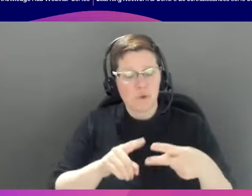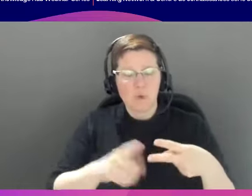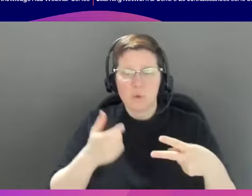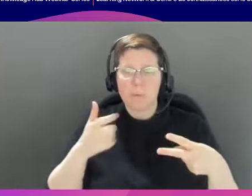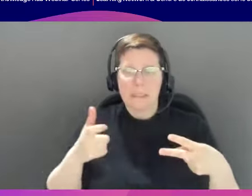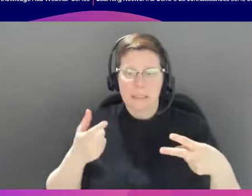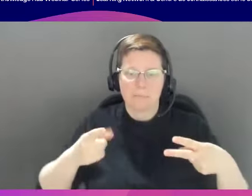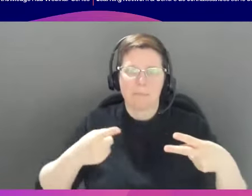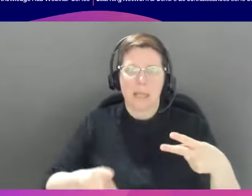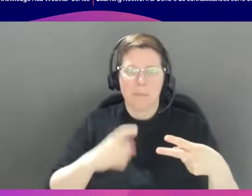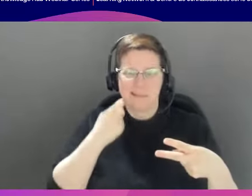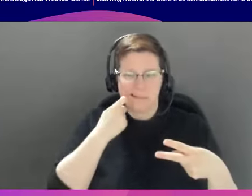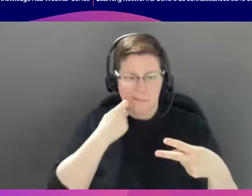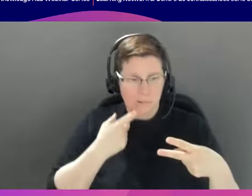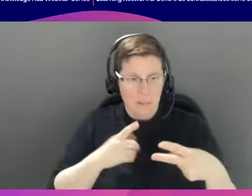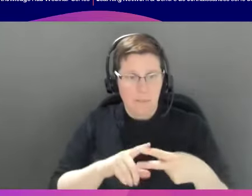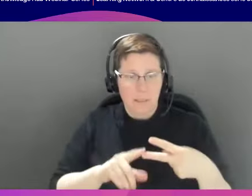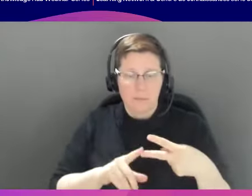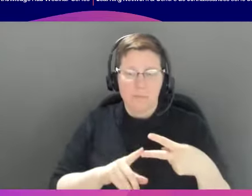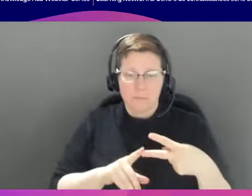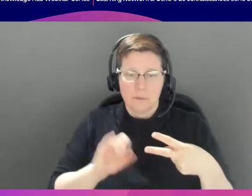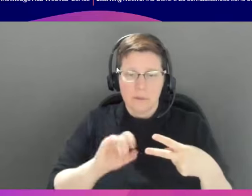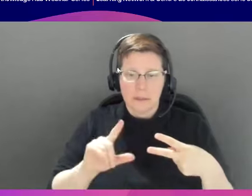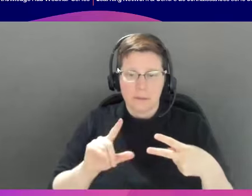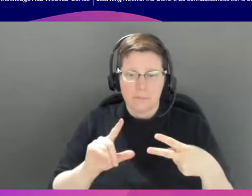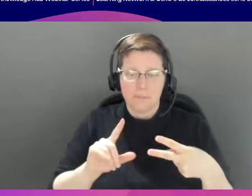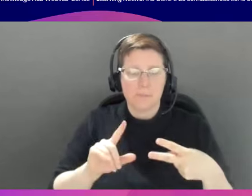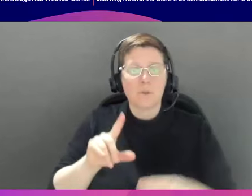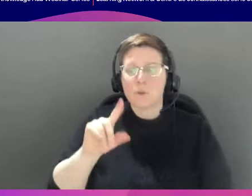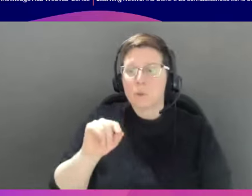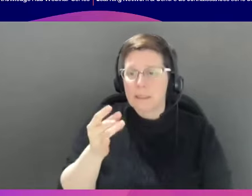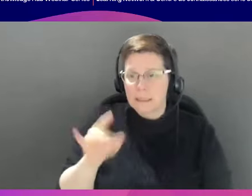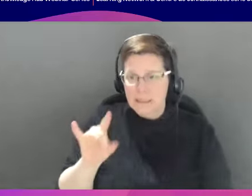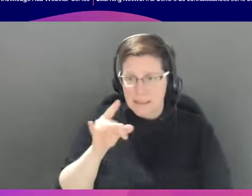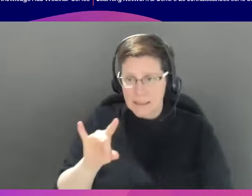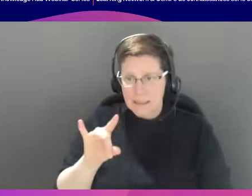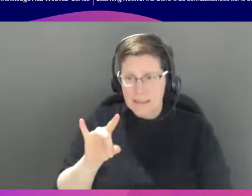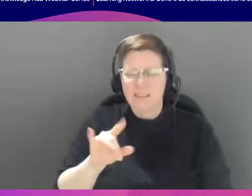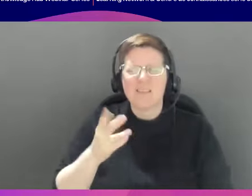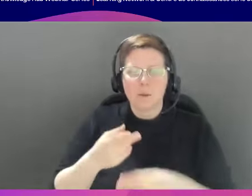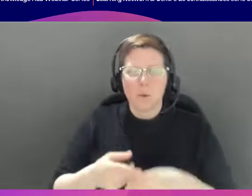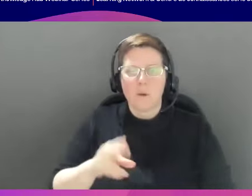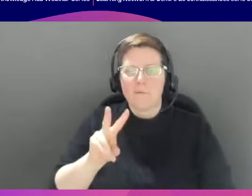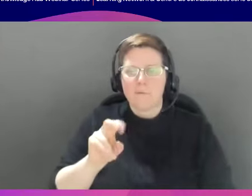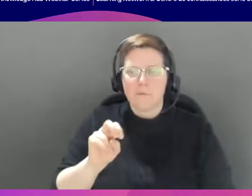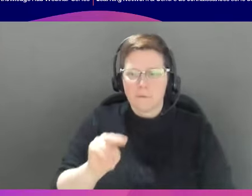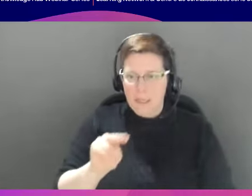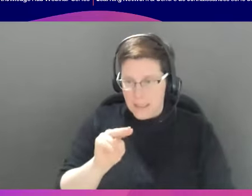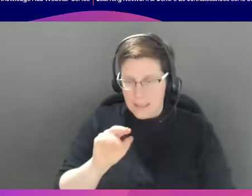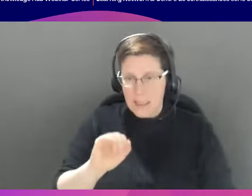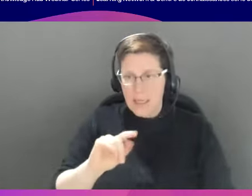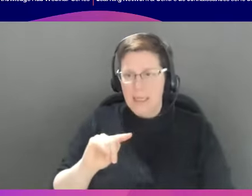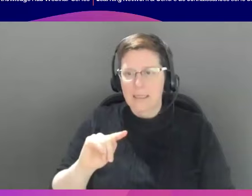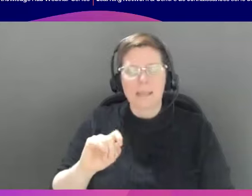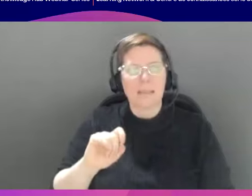happened in Canada in recent years. So in 2018, known as the van attack, Alec Minassian drove a